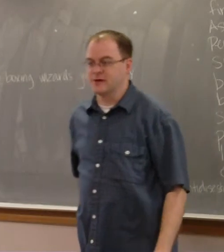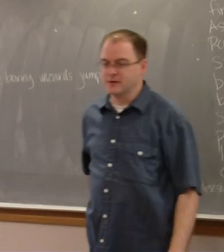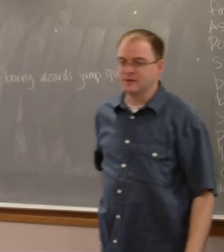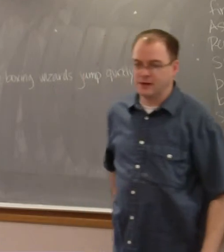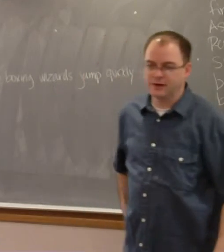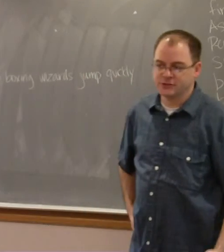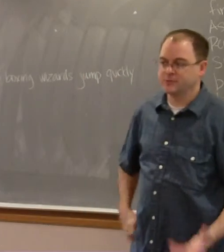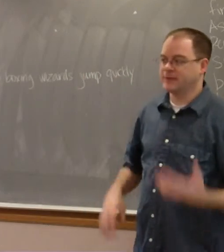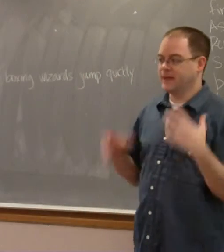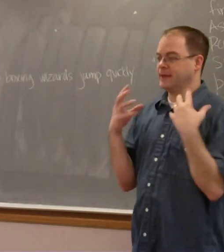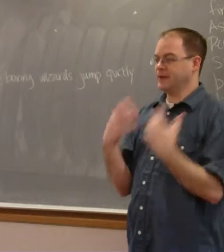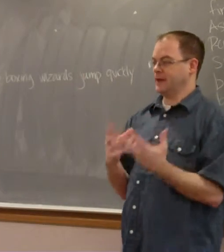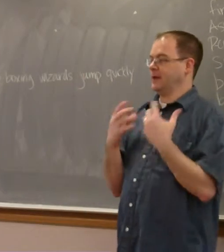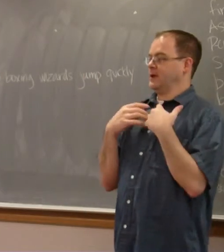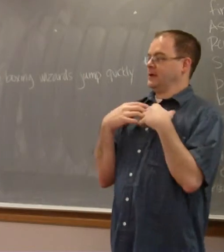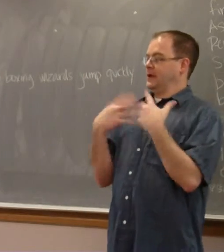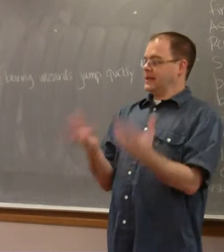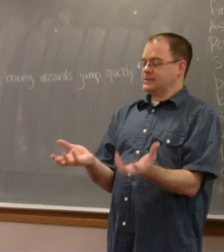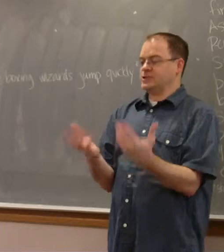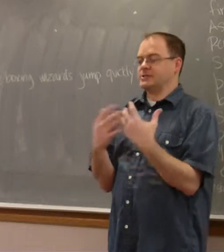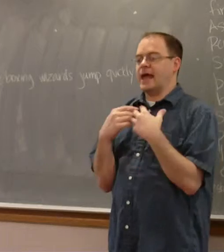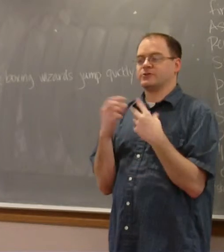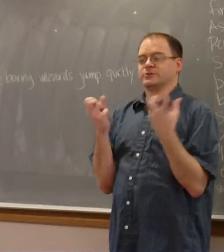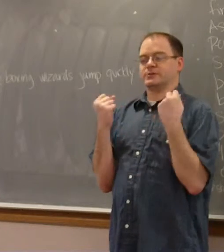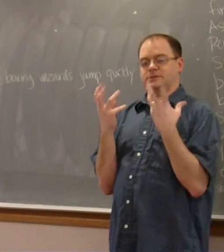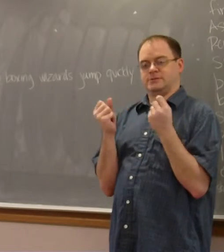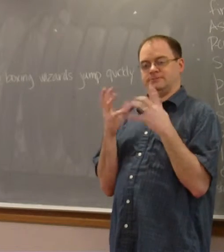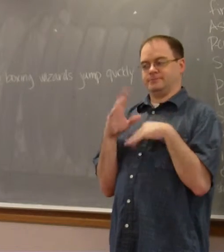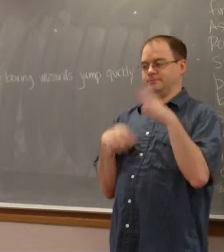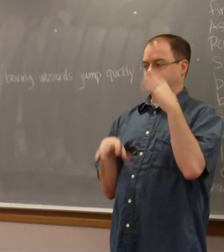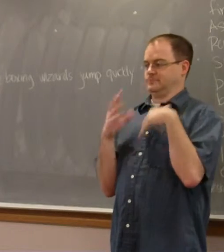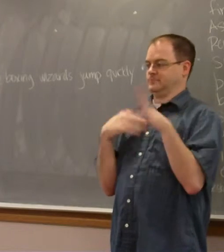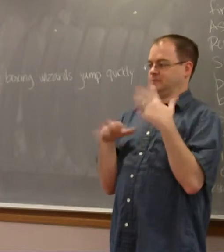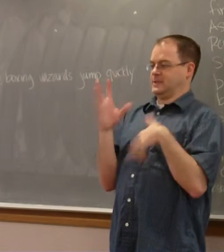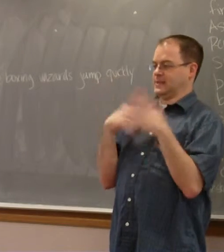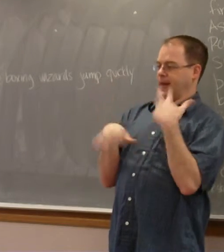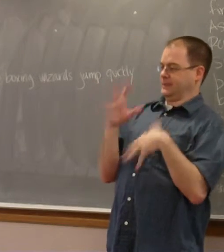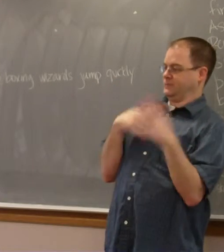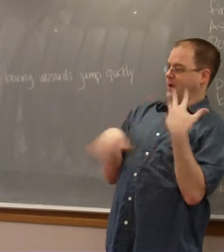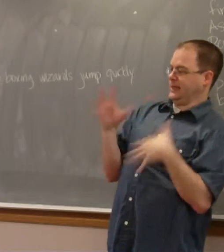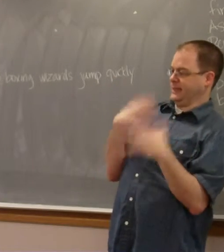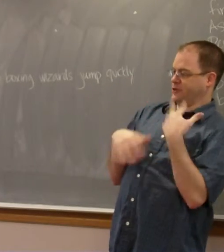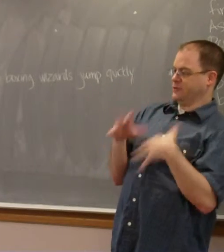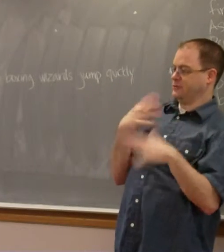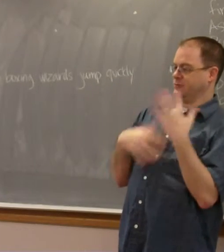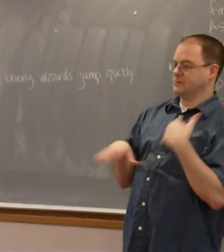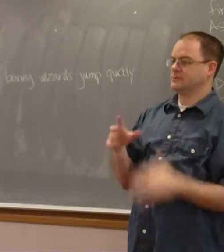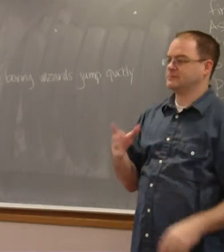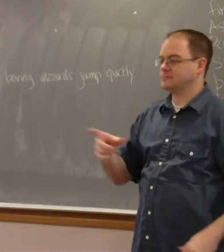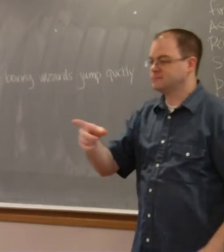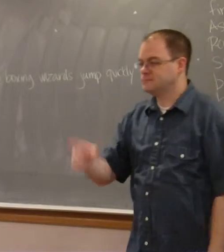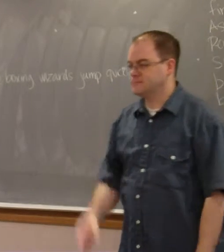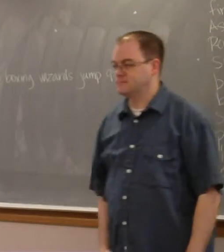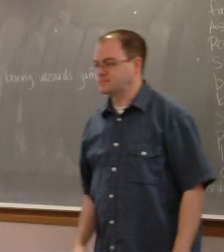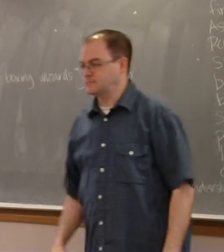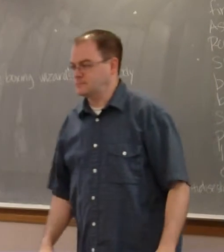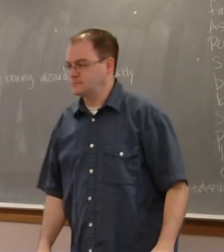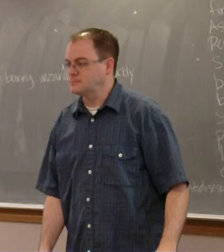are interpreting, it's just natural to just sign right here. I think that's why it's hard for us to see